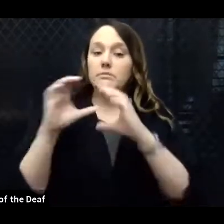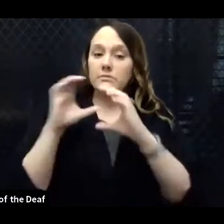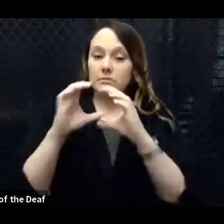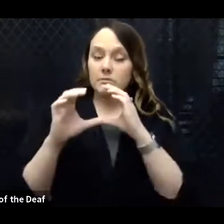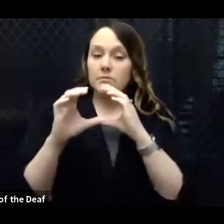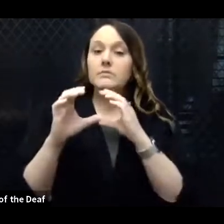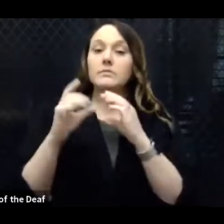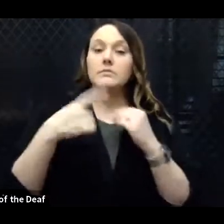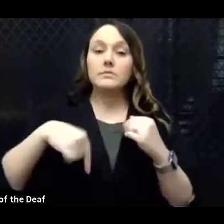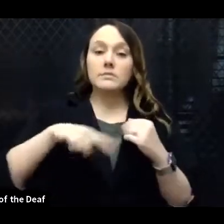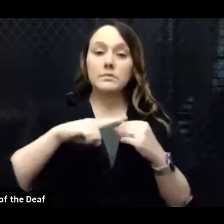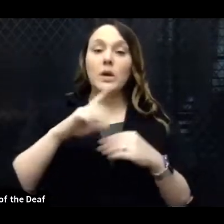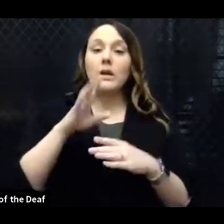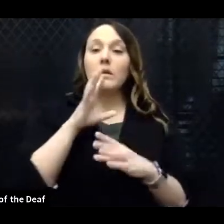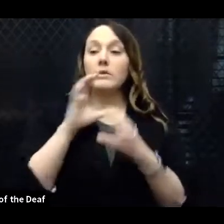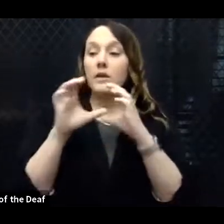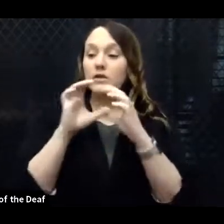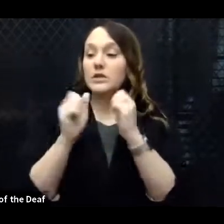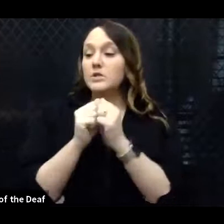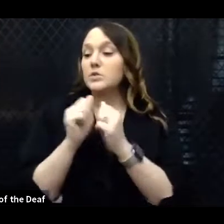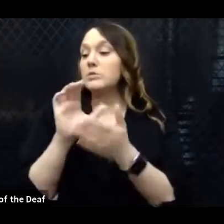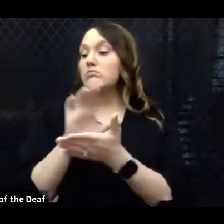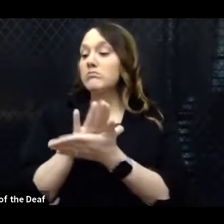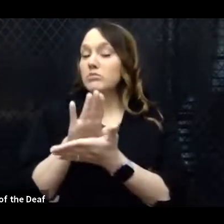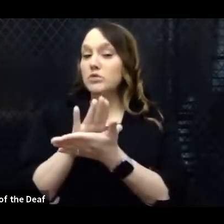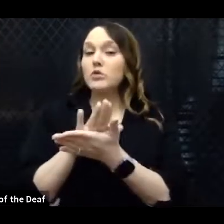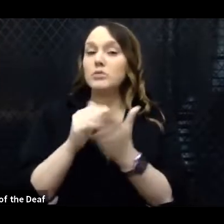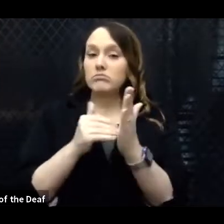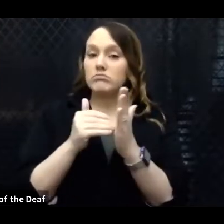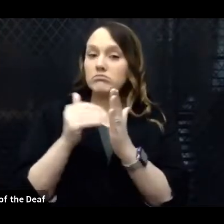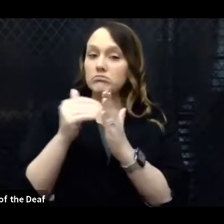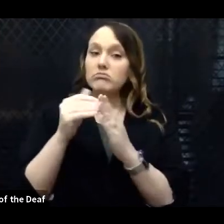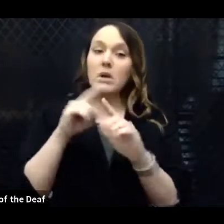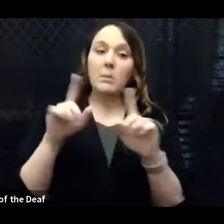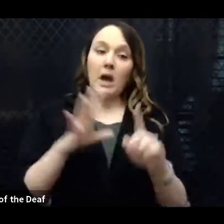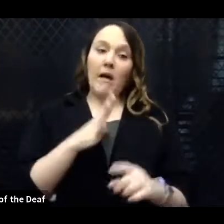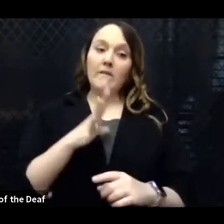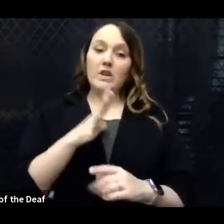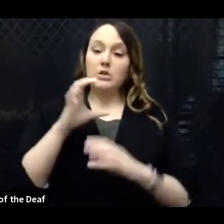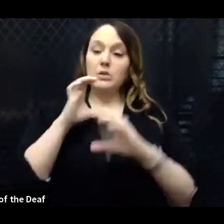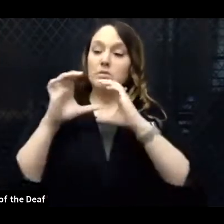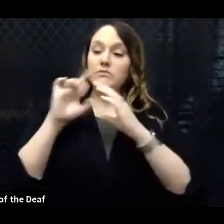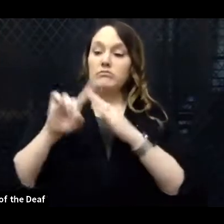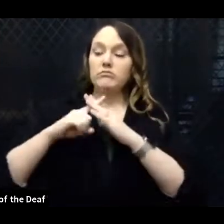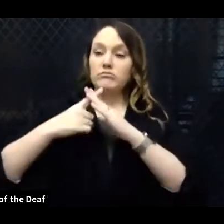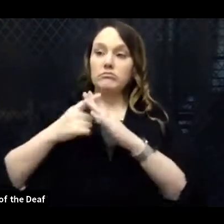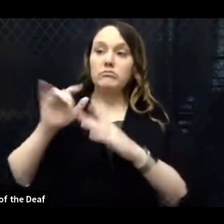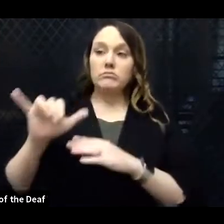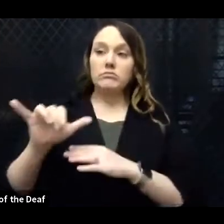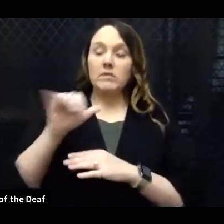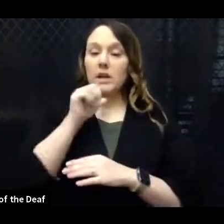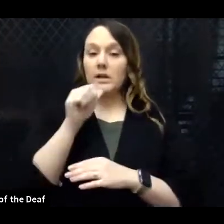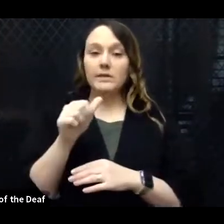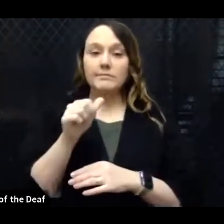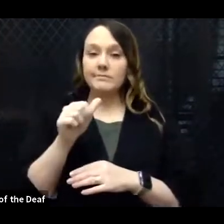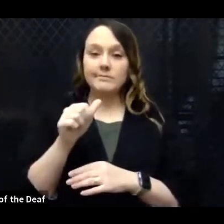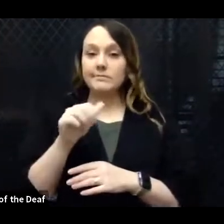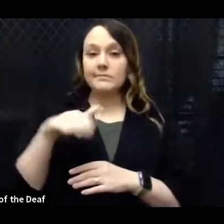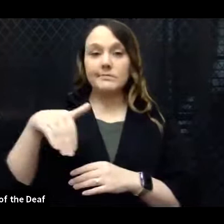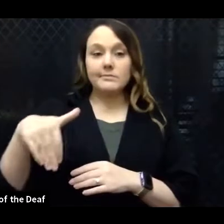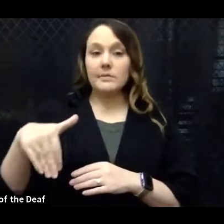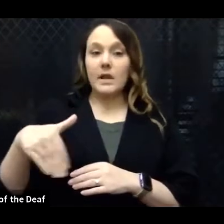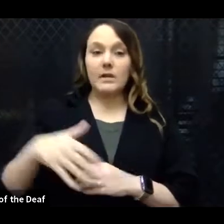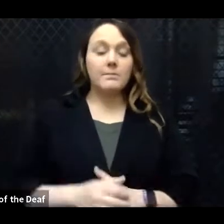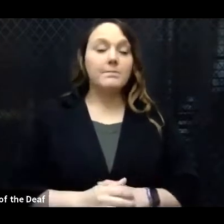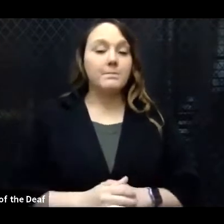are in conversation with the schools on a regular basis and have a relationship with them, but those have not officially started at this